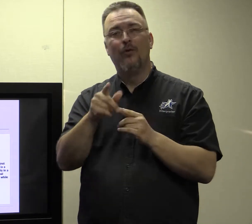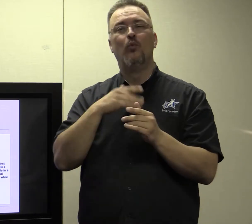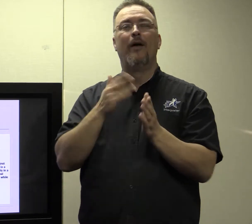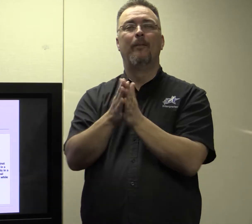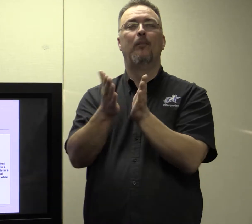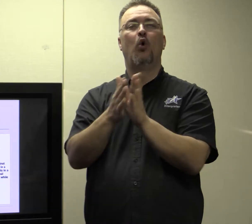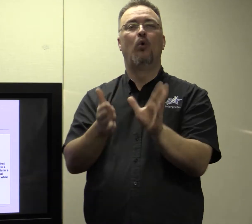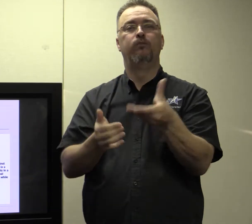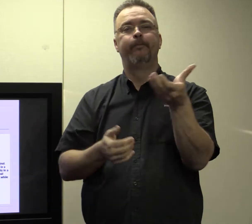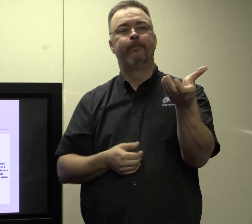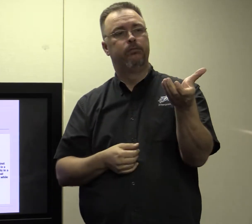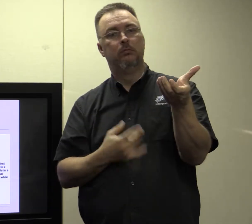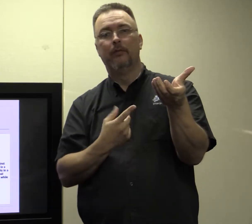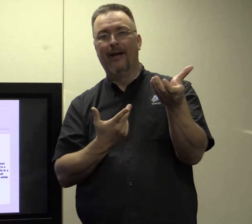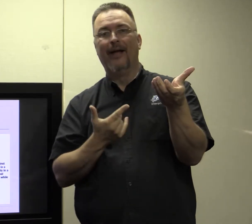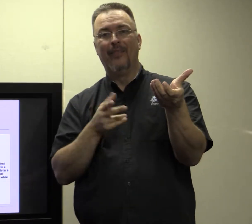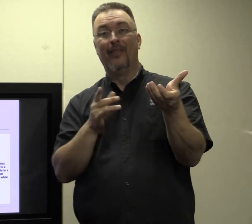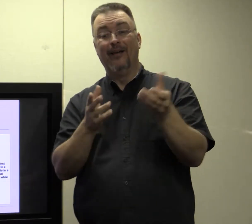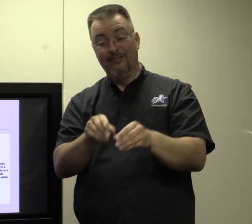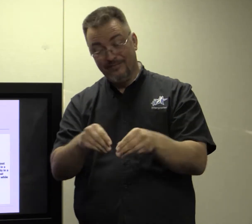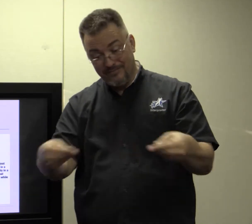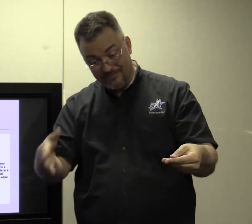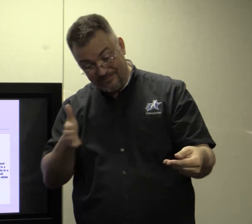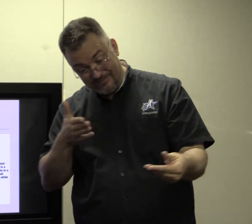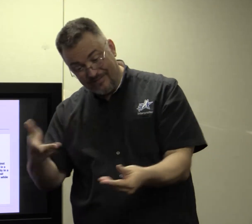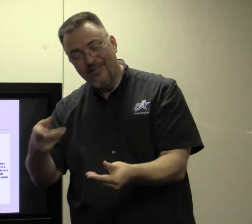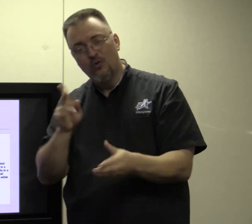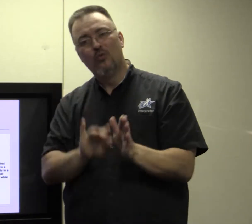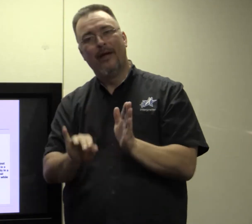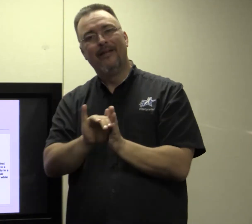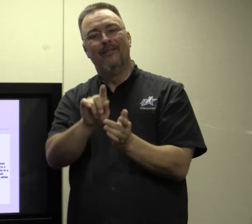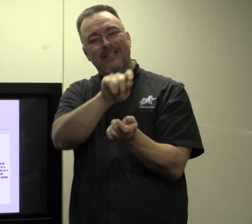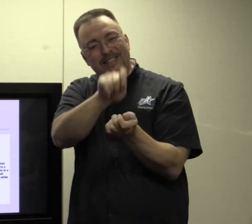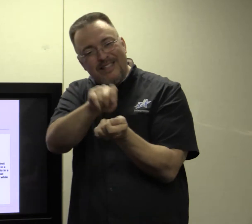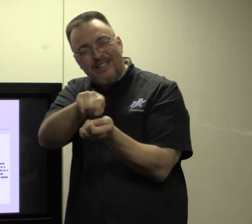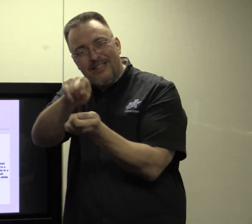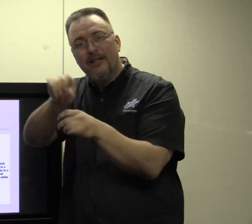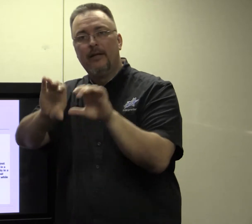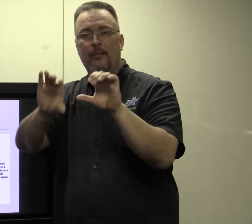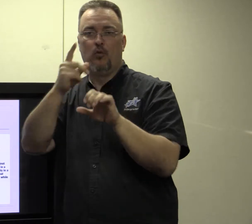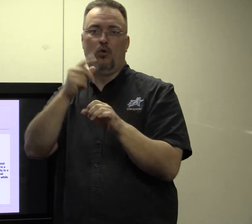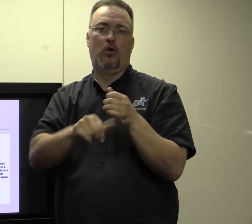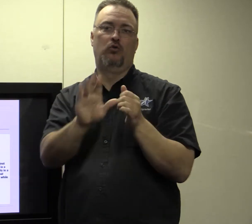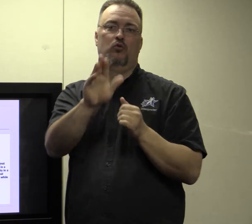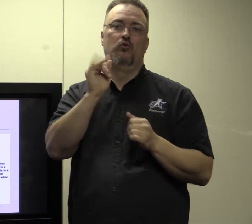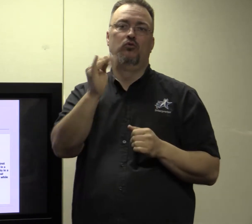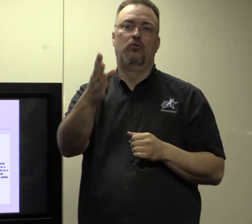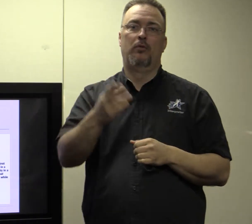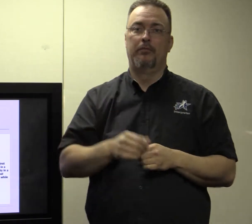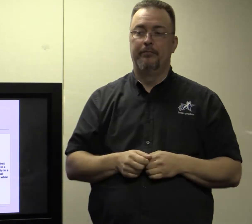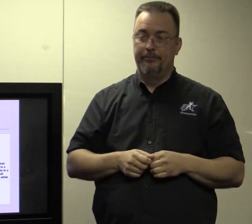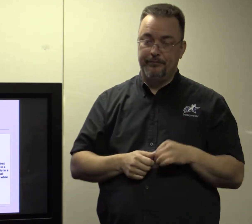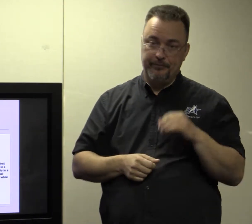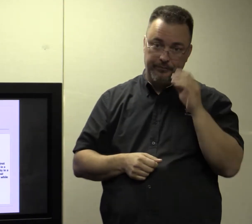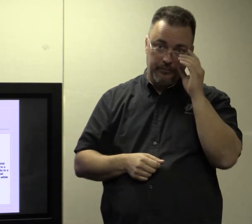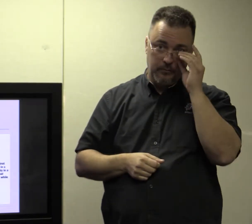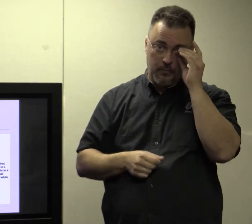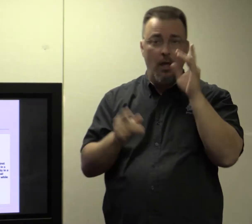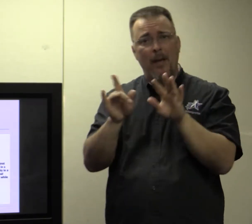your area which identifies the specific chemicals used in your job. Get to know these chemicals and